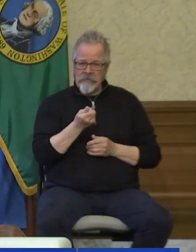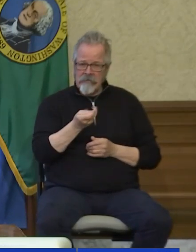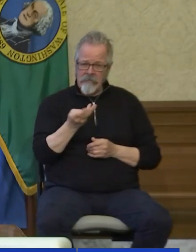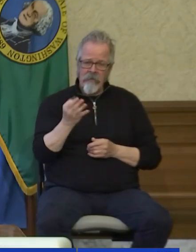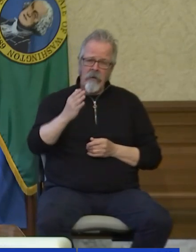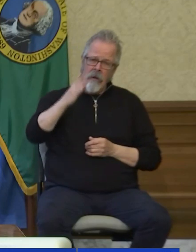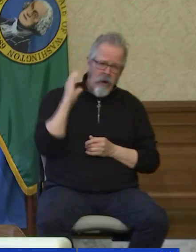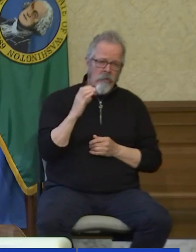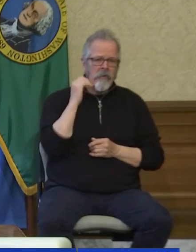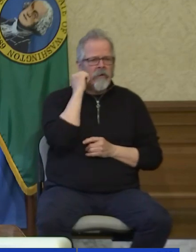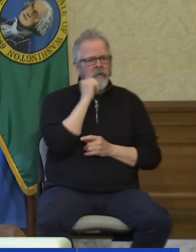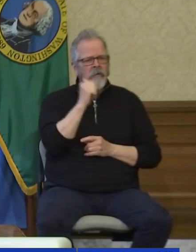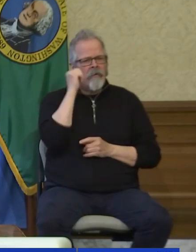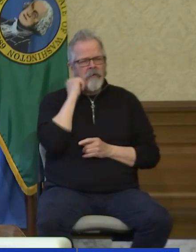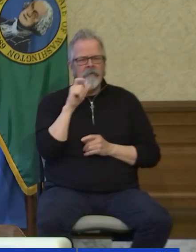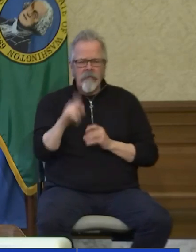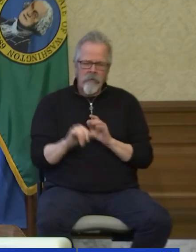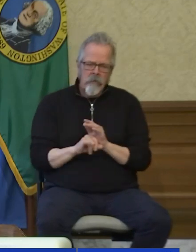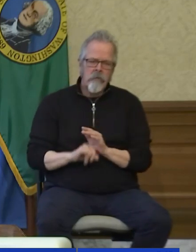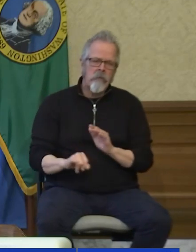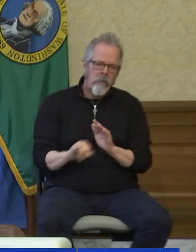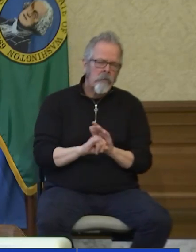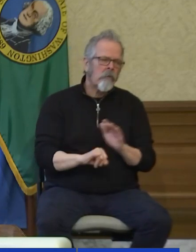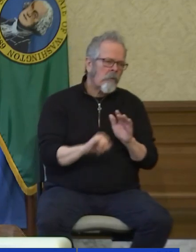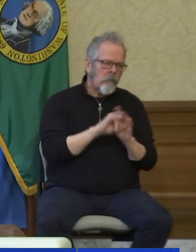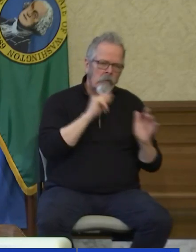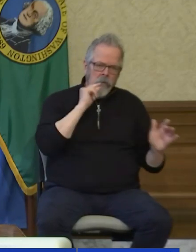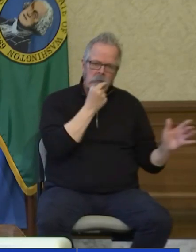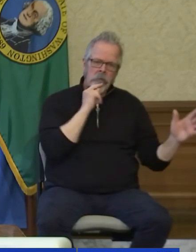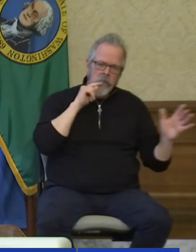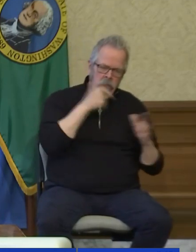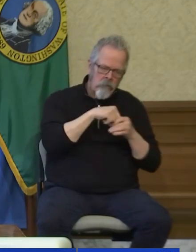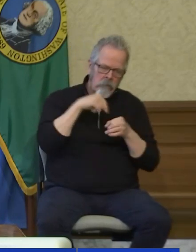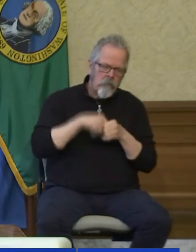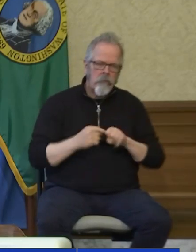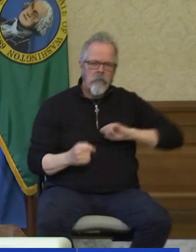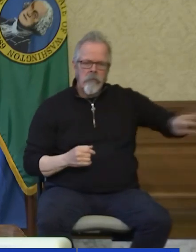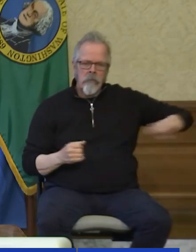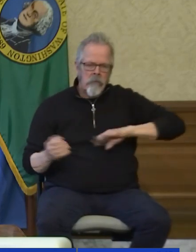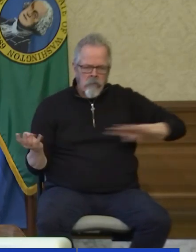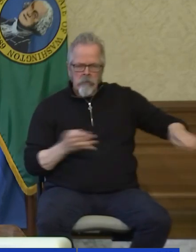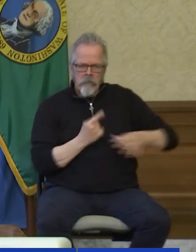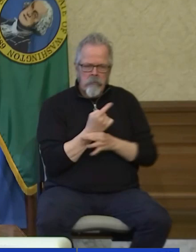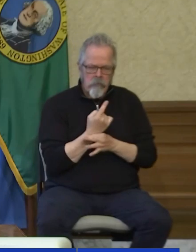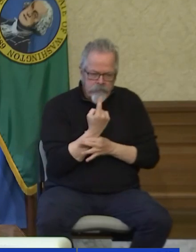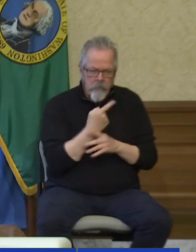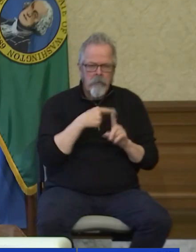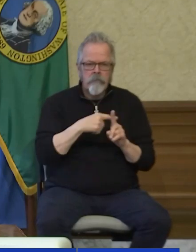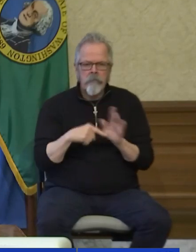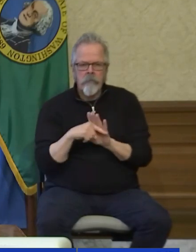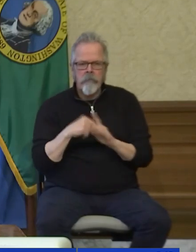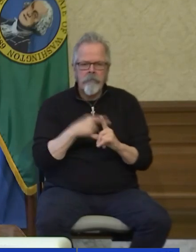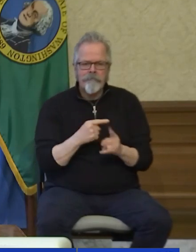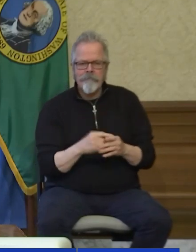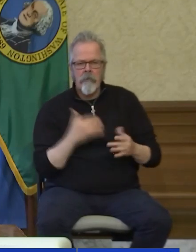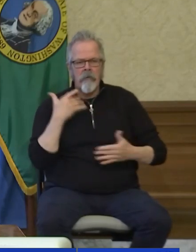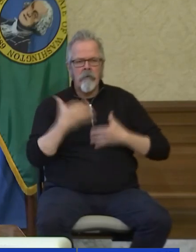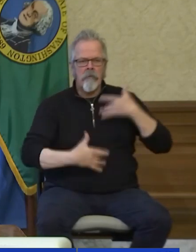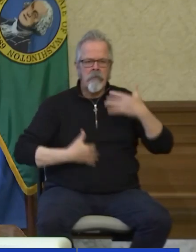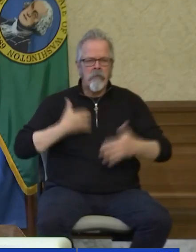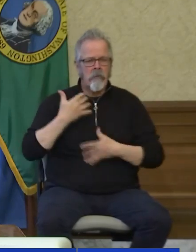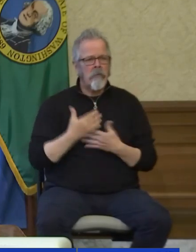that army built up. It is our intention to have about 1,500 people by mid-May involved in that in the state of